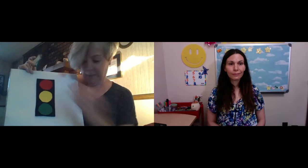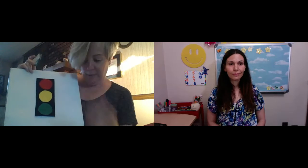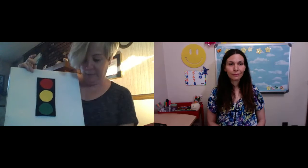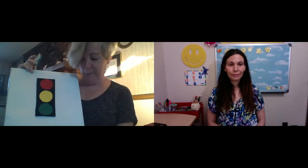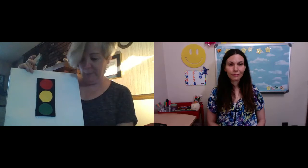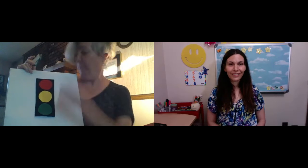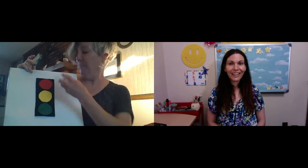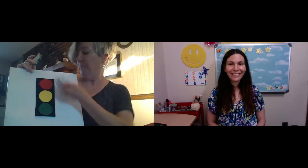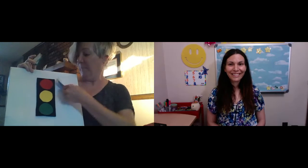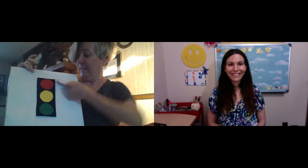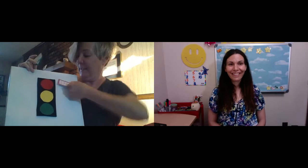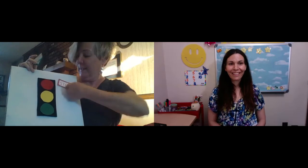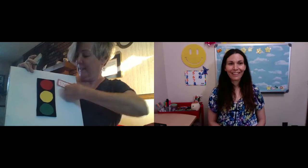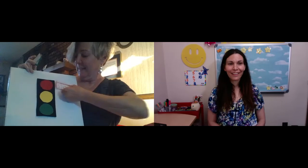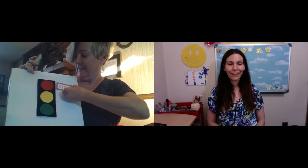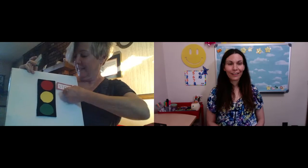I lost my red.